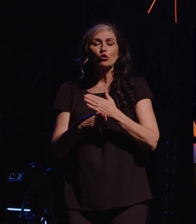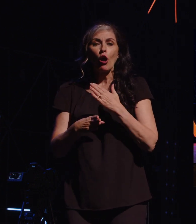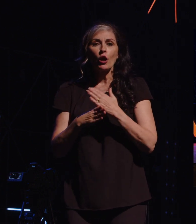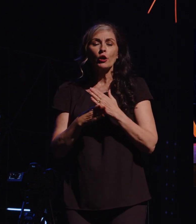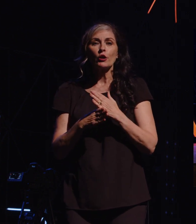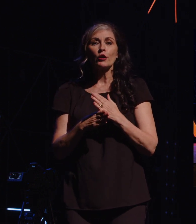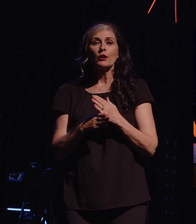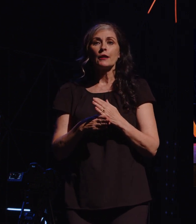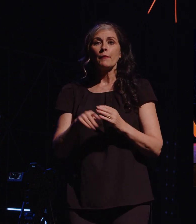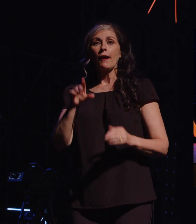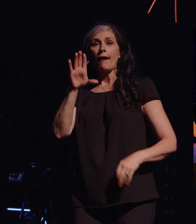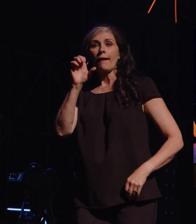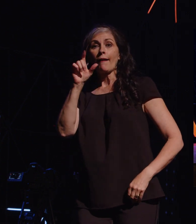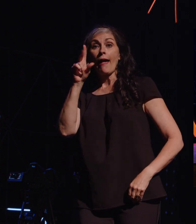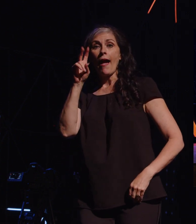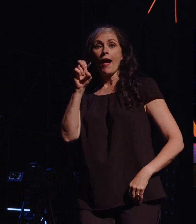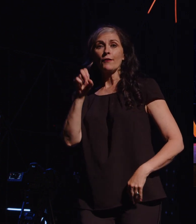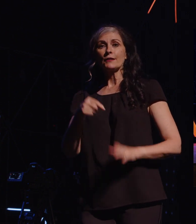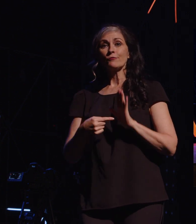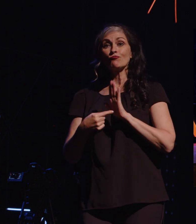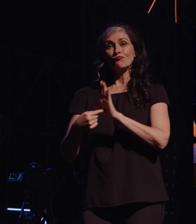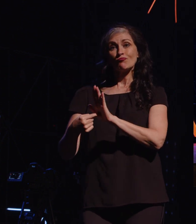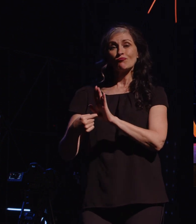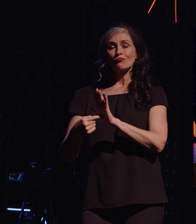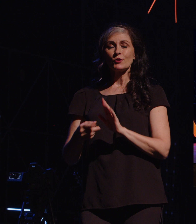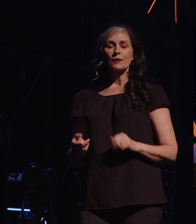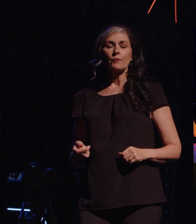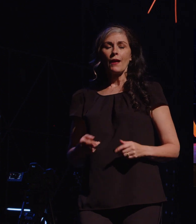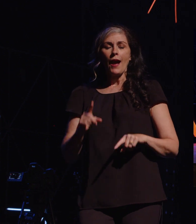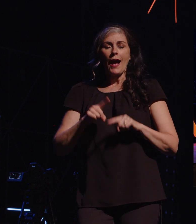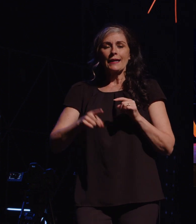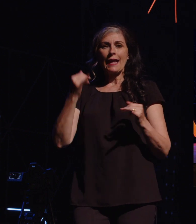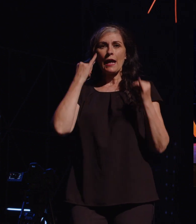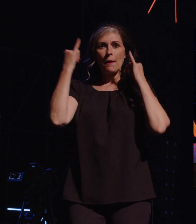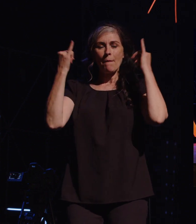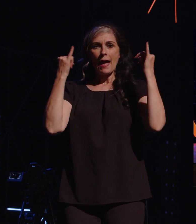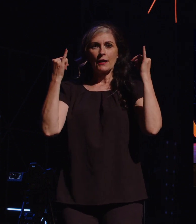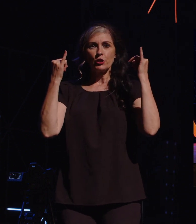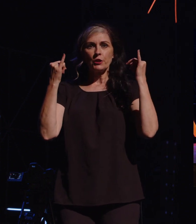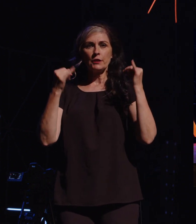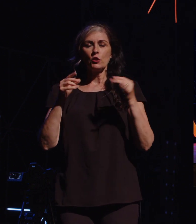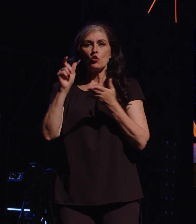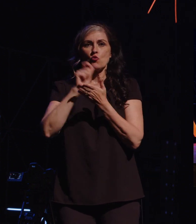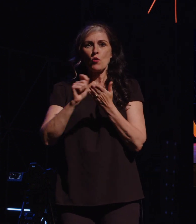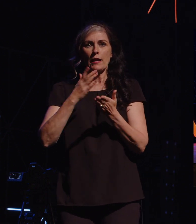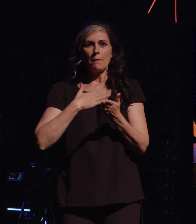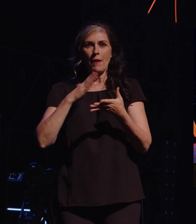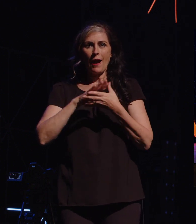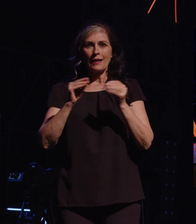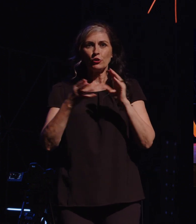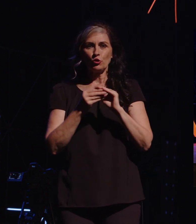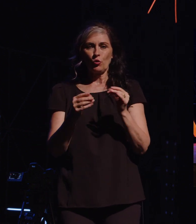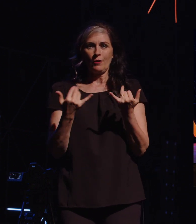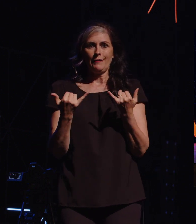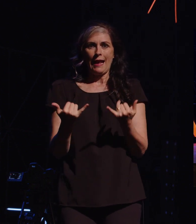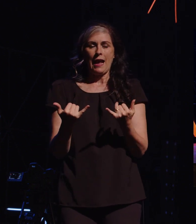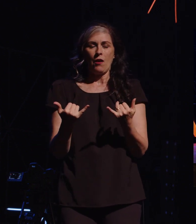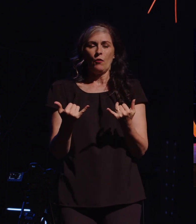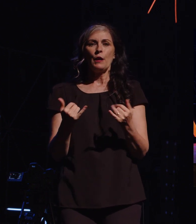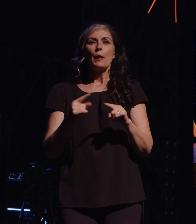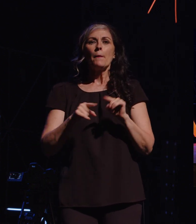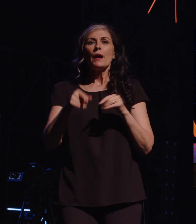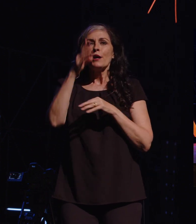know, showing off my calves. I couldn't have imagined writing my story how it's been written, right? But God